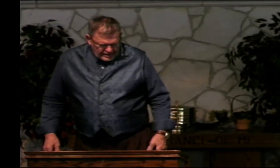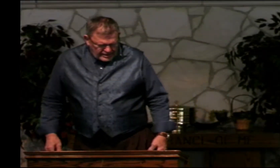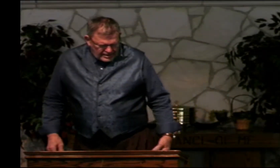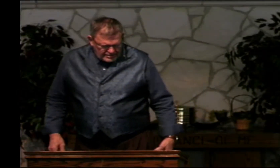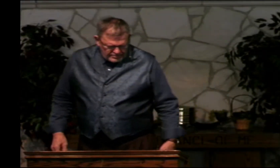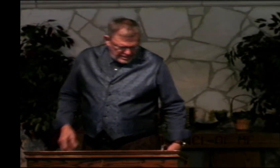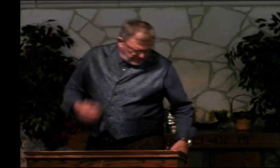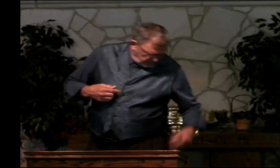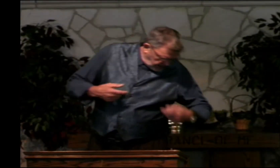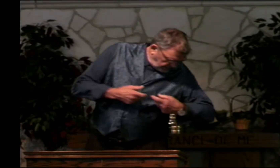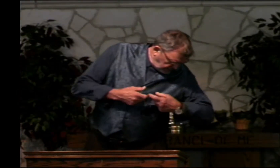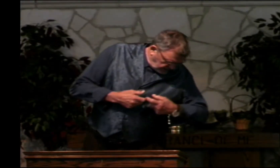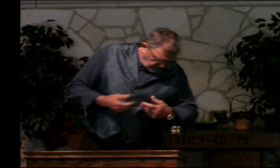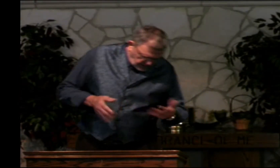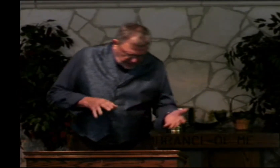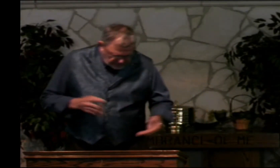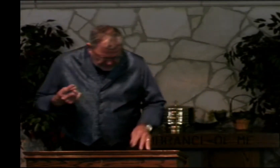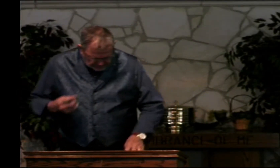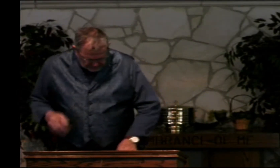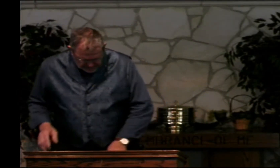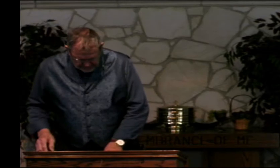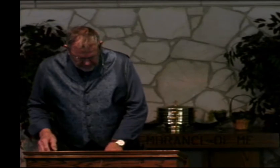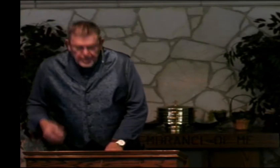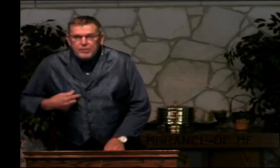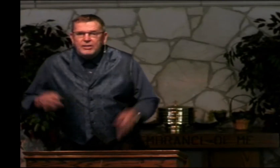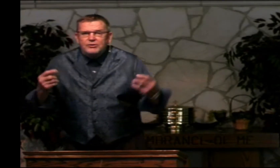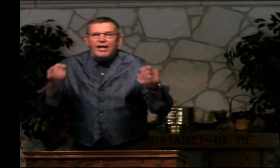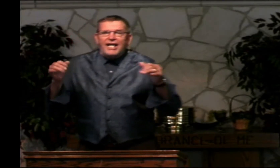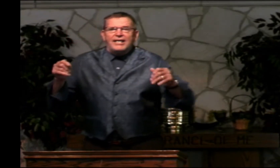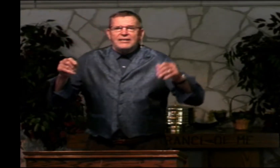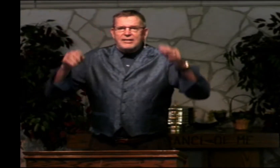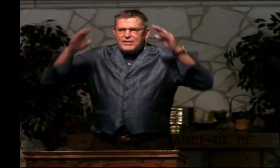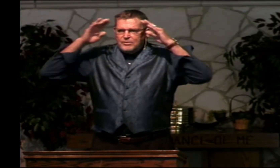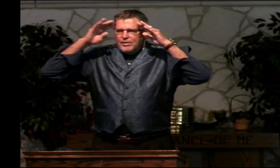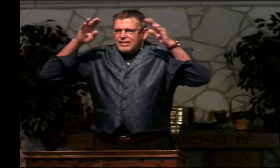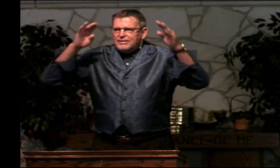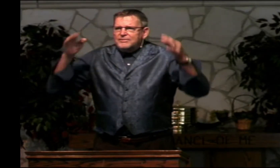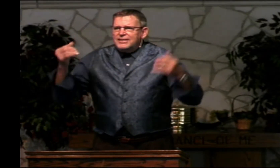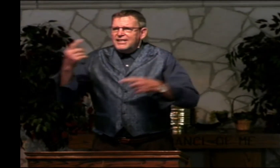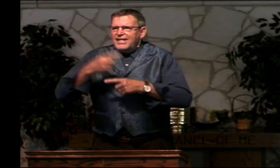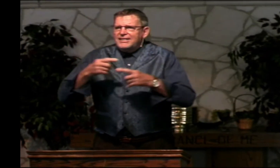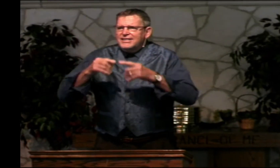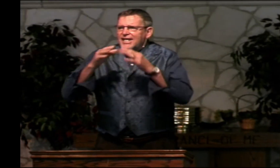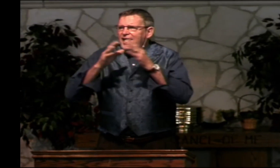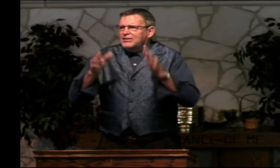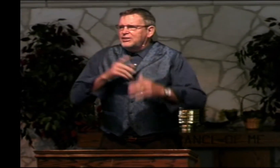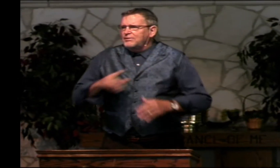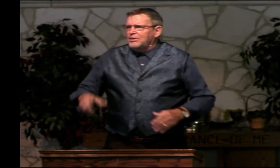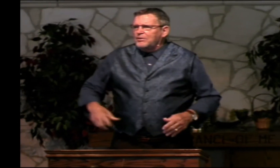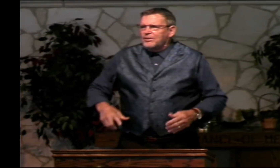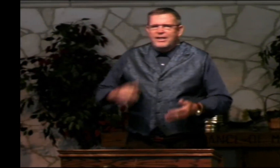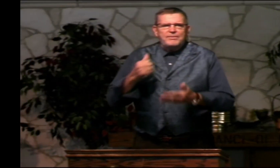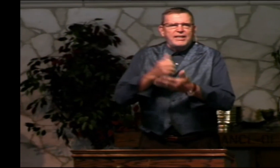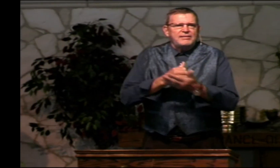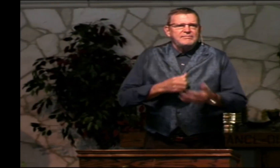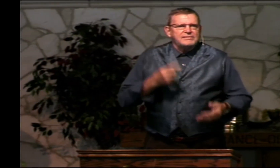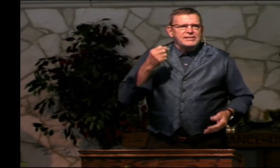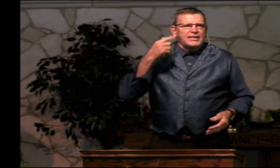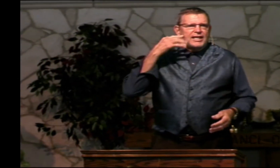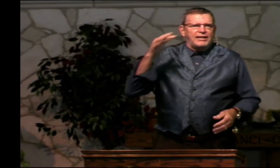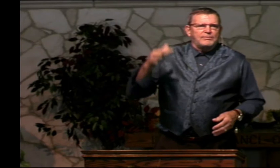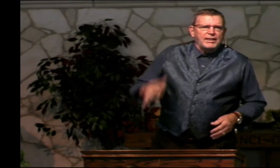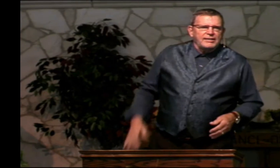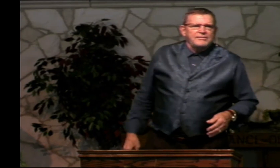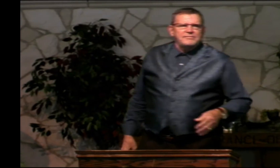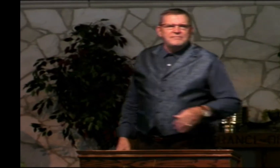I think my batteries are dead or something, but we'll try it. Welcome today to the house of the Lord. Amen. A